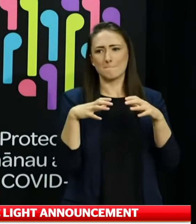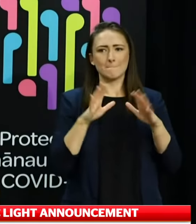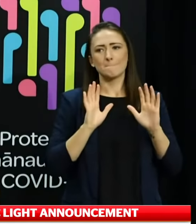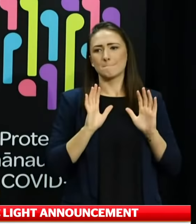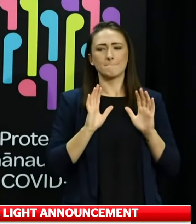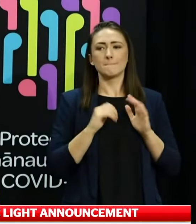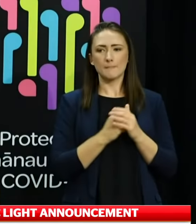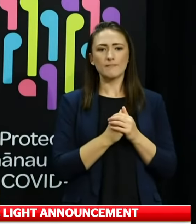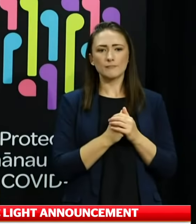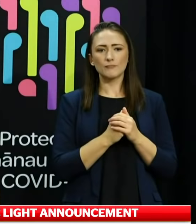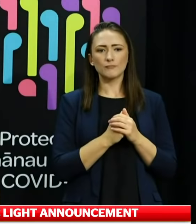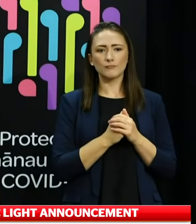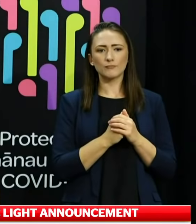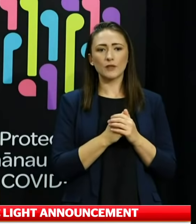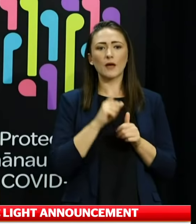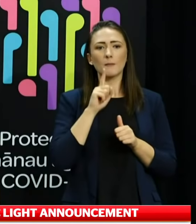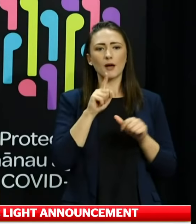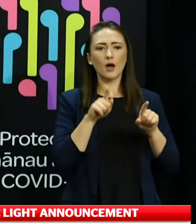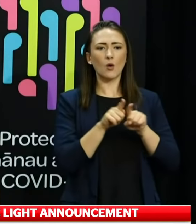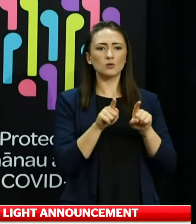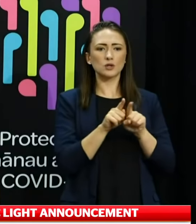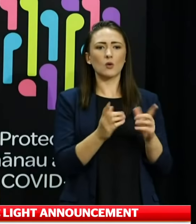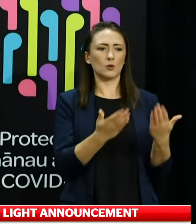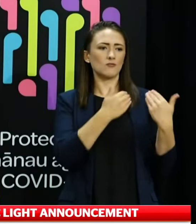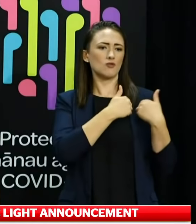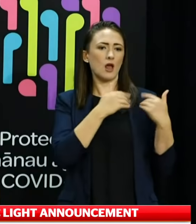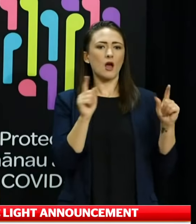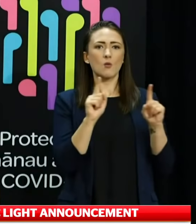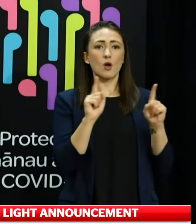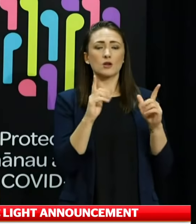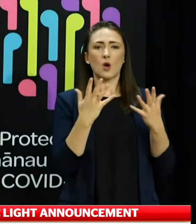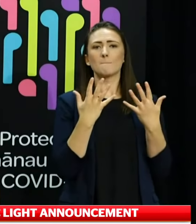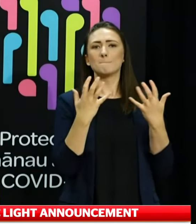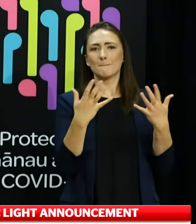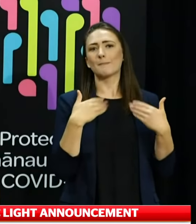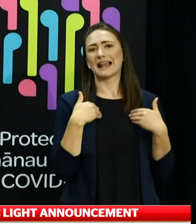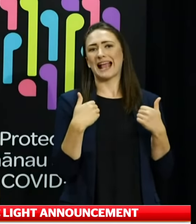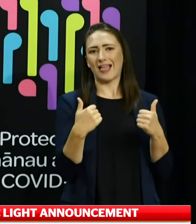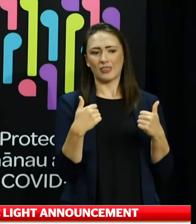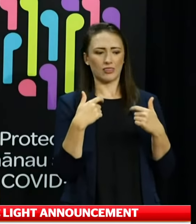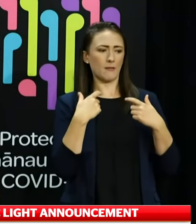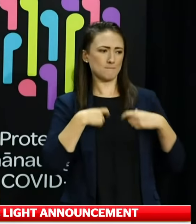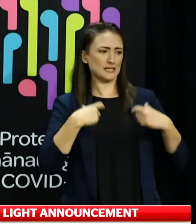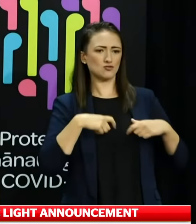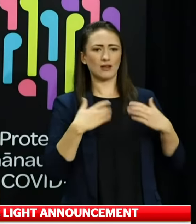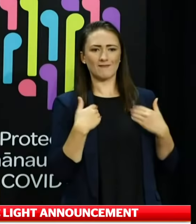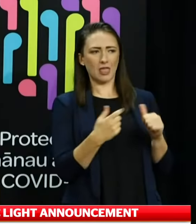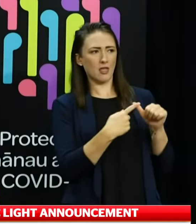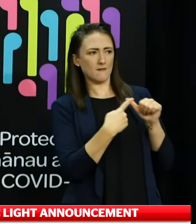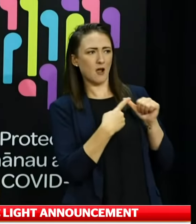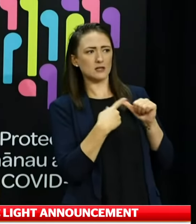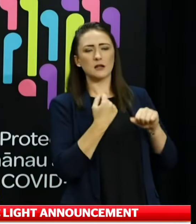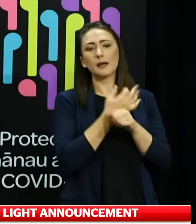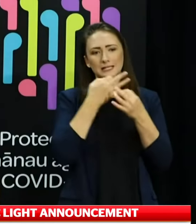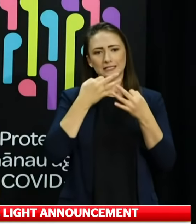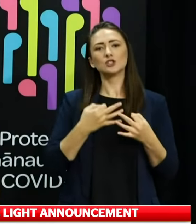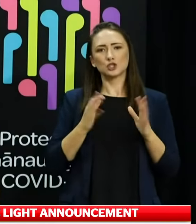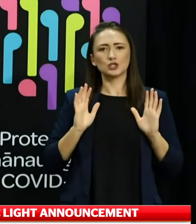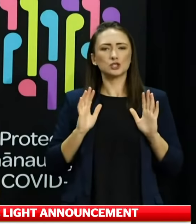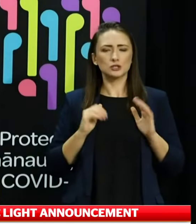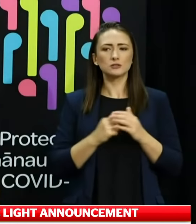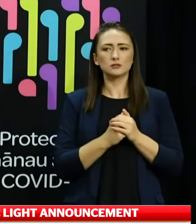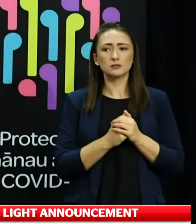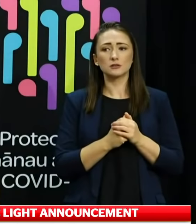similarly, you know, we're relying on our public health advice in making these decisions. That's not to say, though, that we